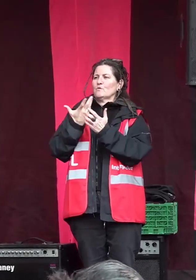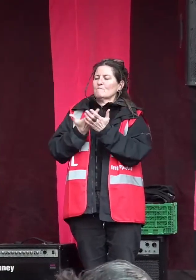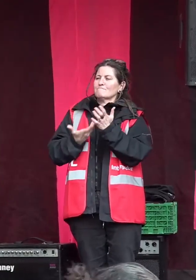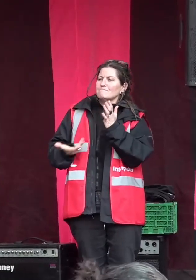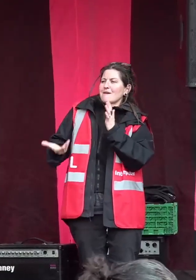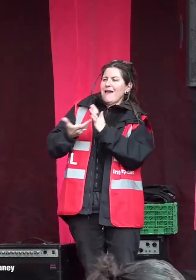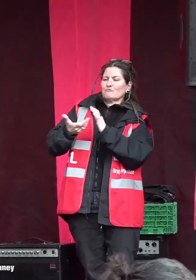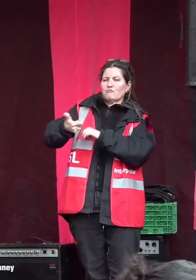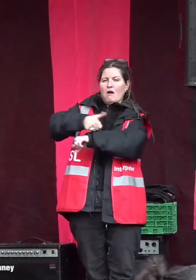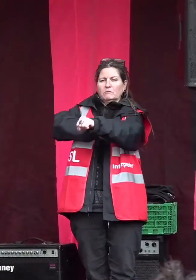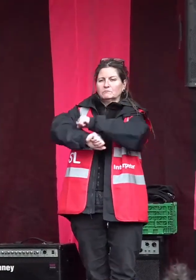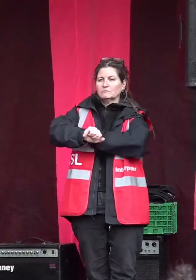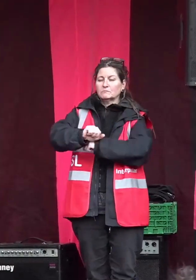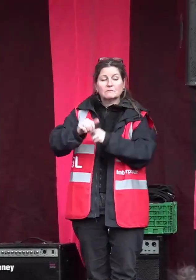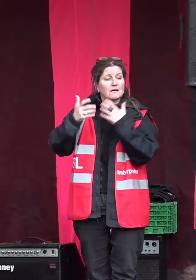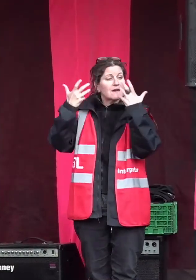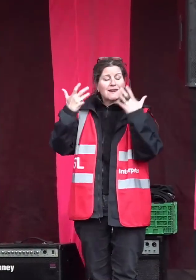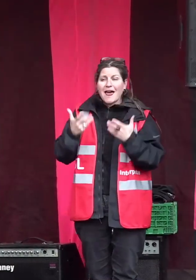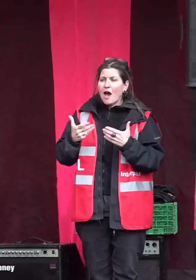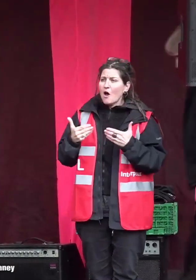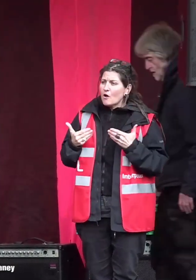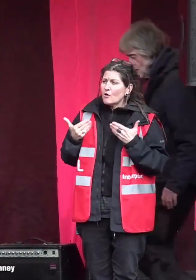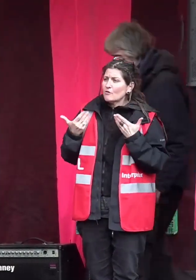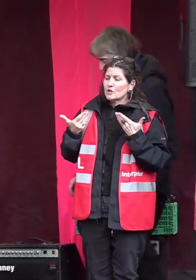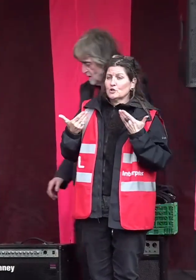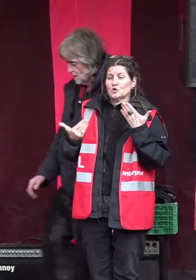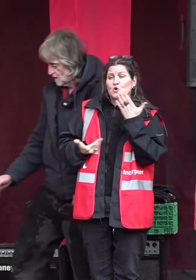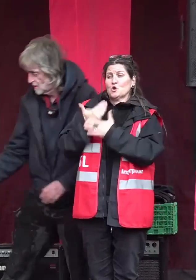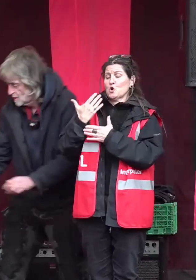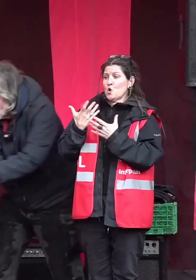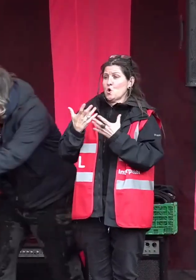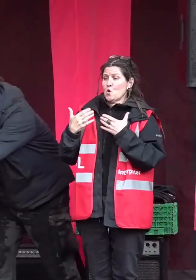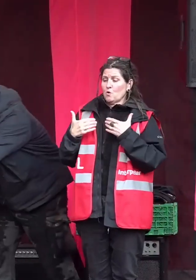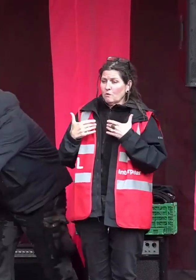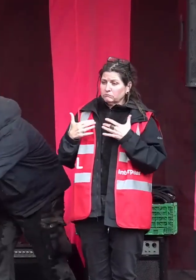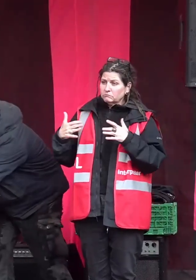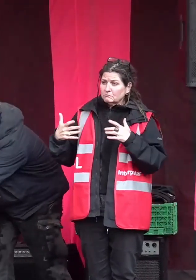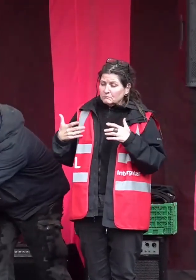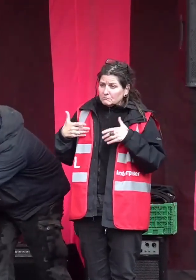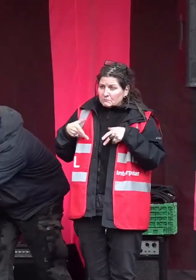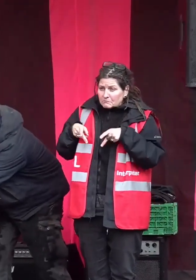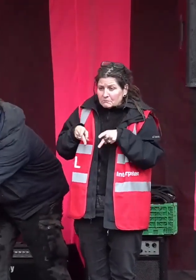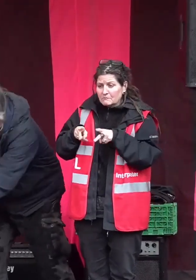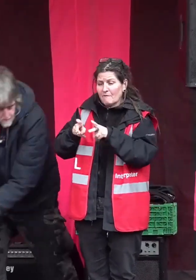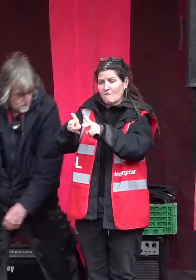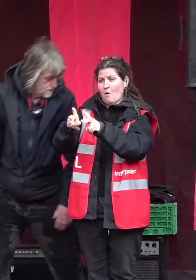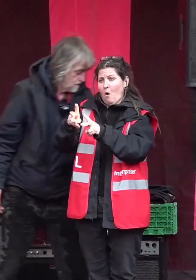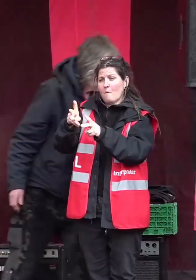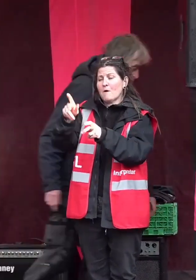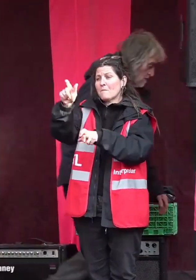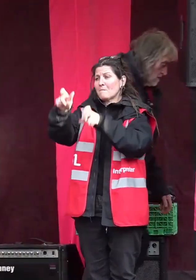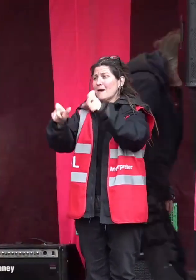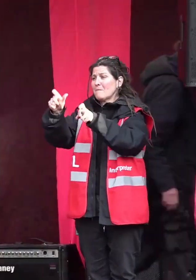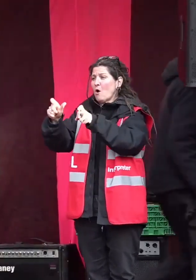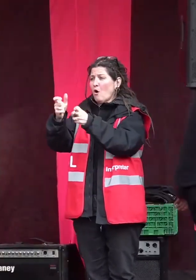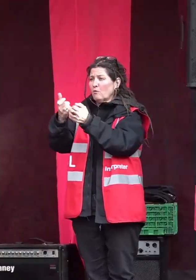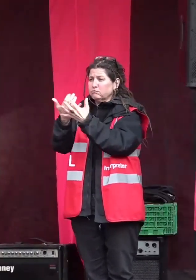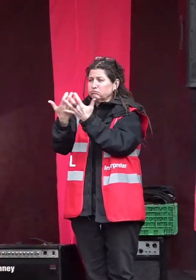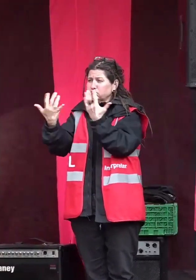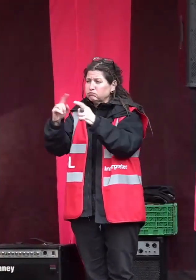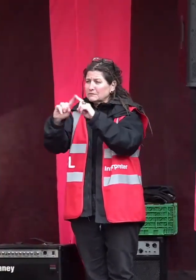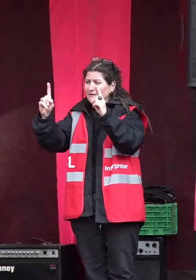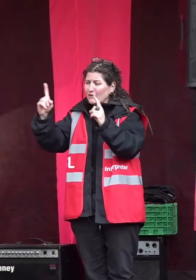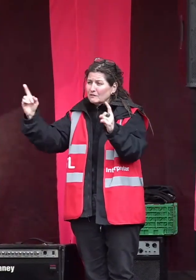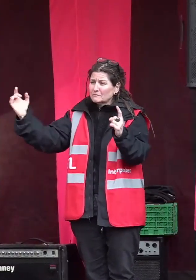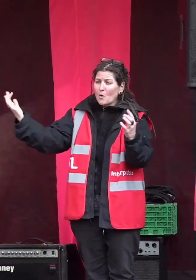just want to say that this new move of bringing together as many different people as possible who understand the situation but have their